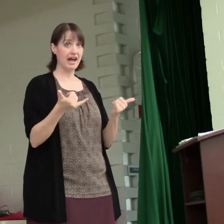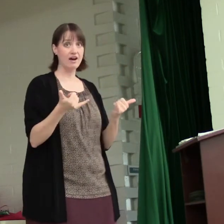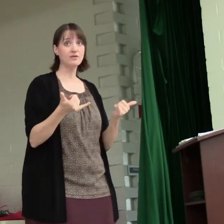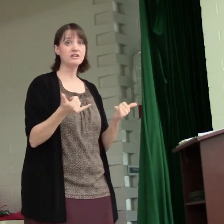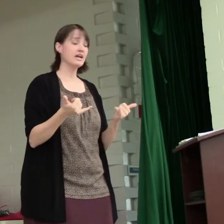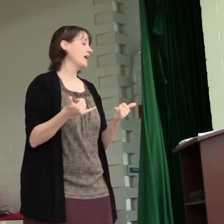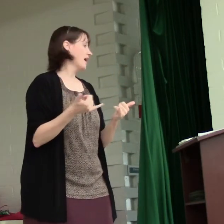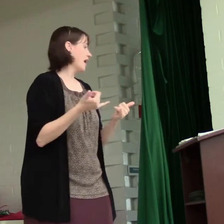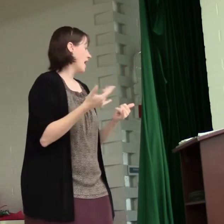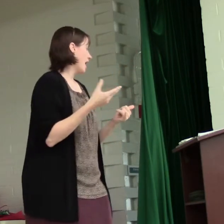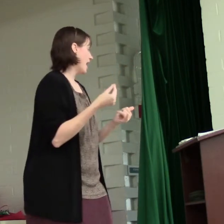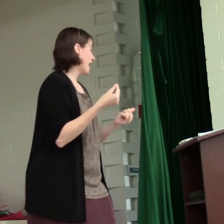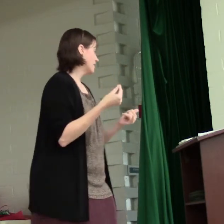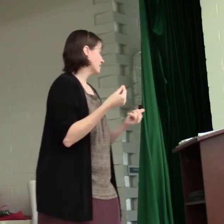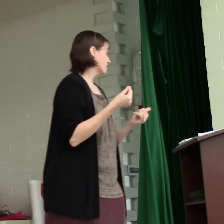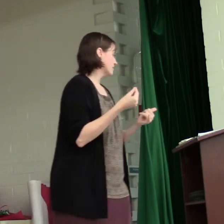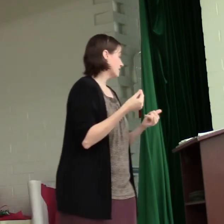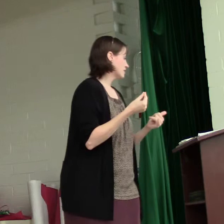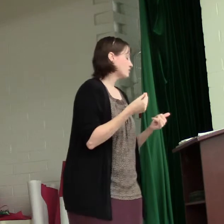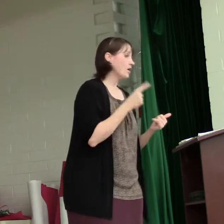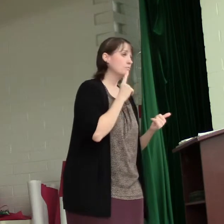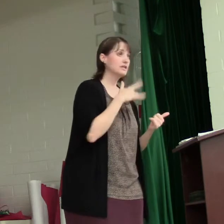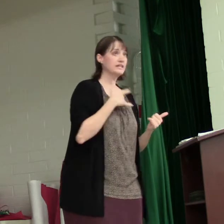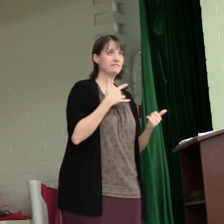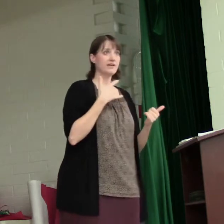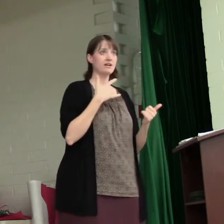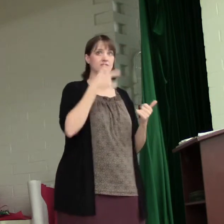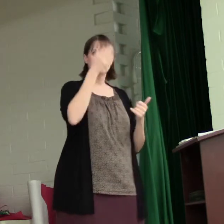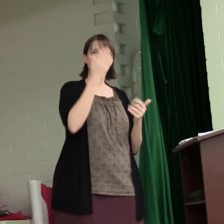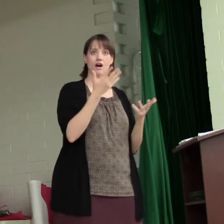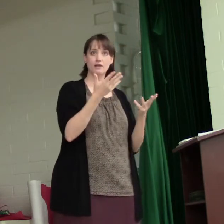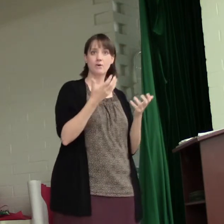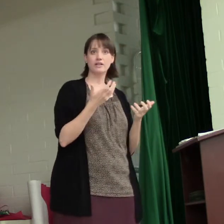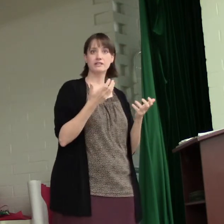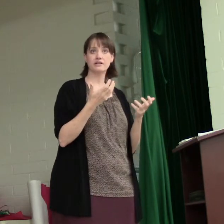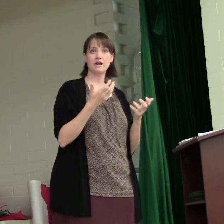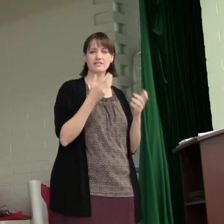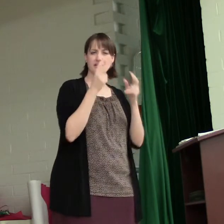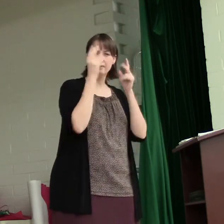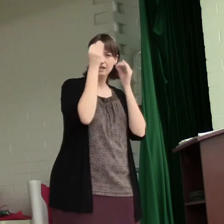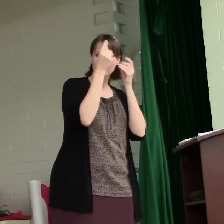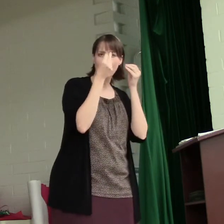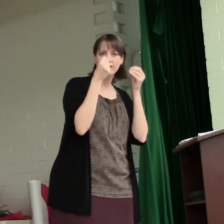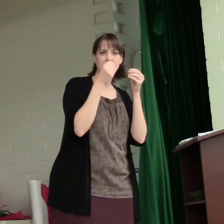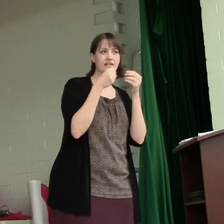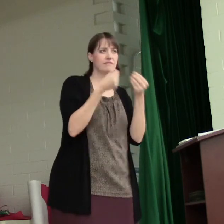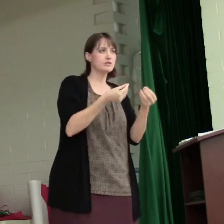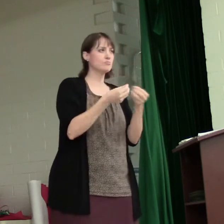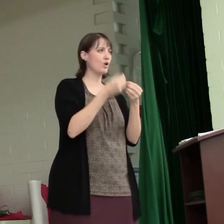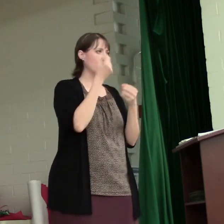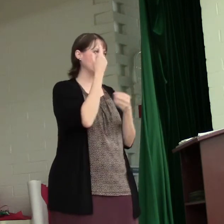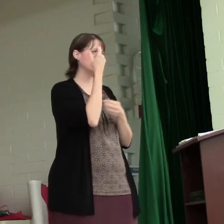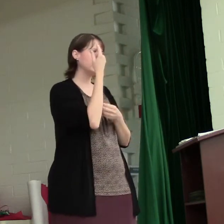now. And so I really felt God wanted us to think about it, give us more